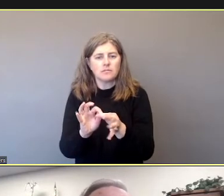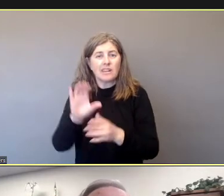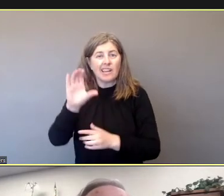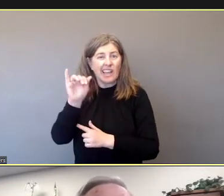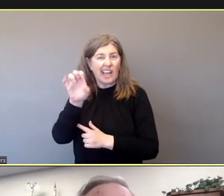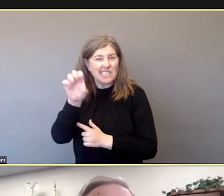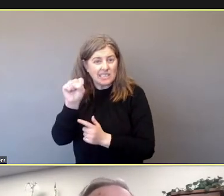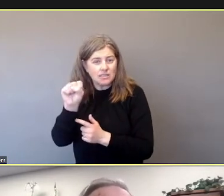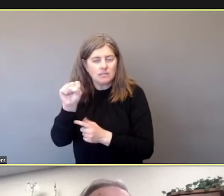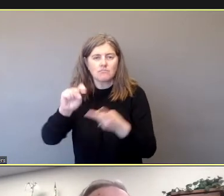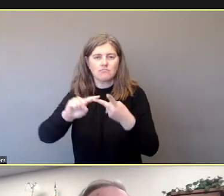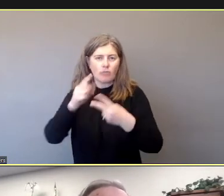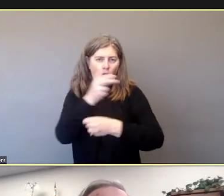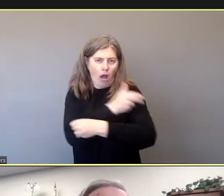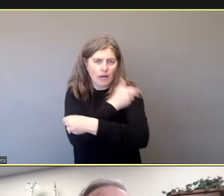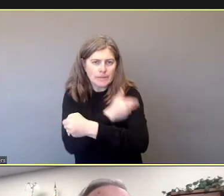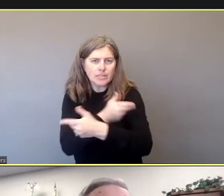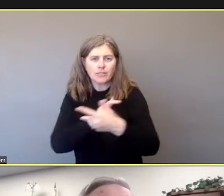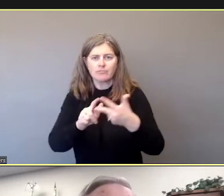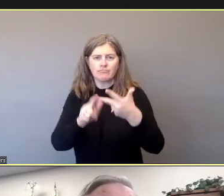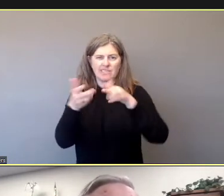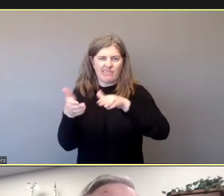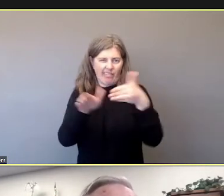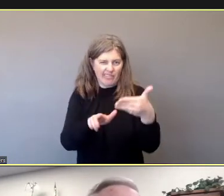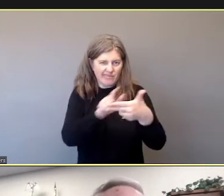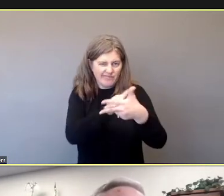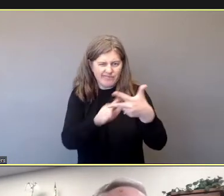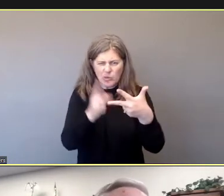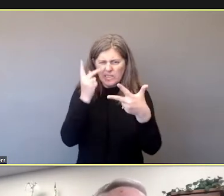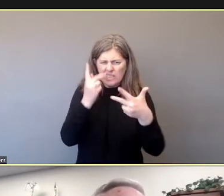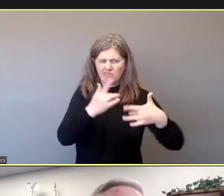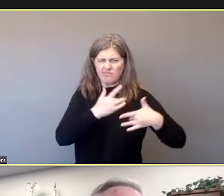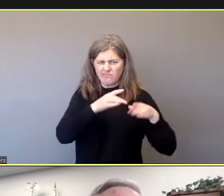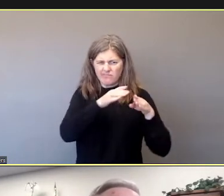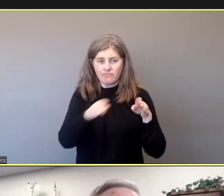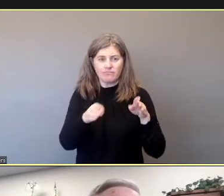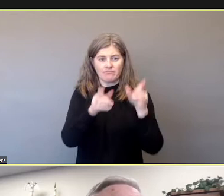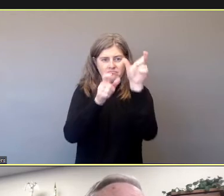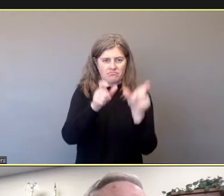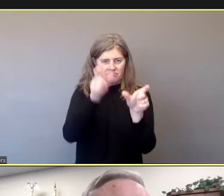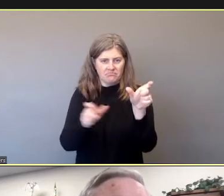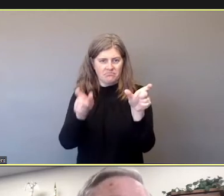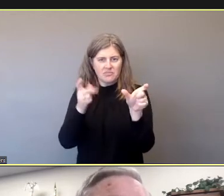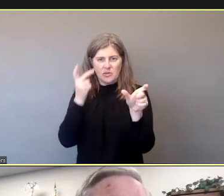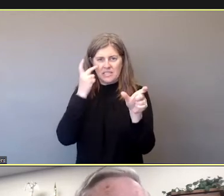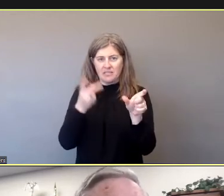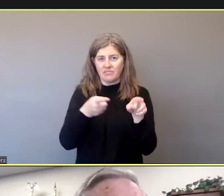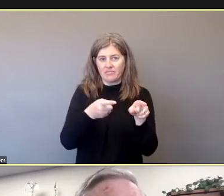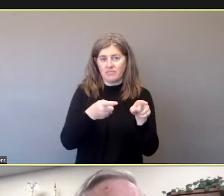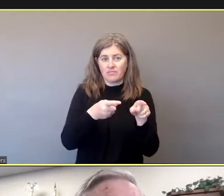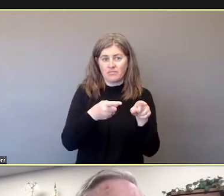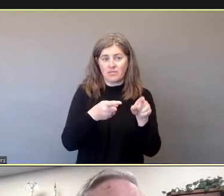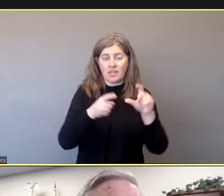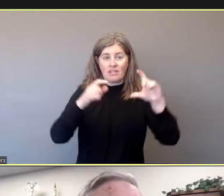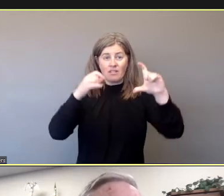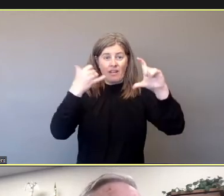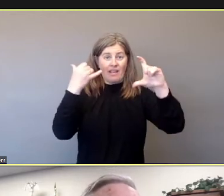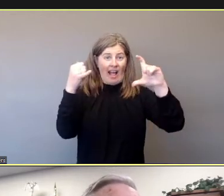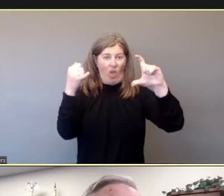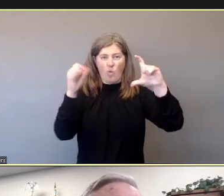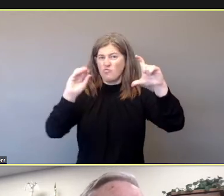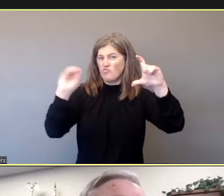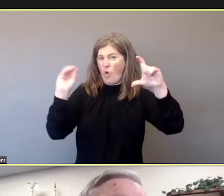cases, hospitalizations, and deaths, which run from left to right, in not fully vaccinated people in the